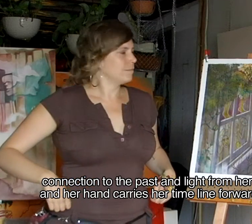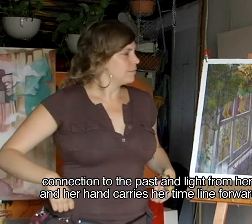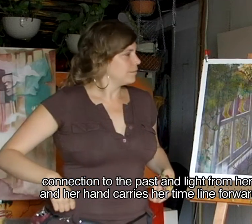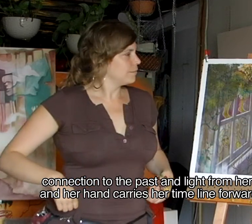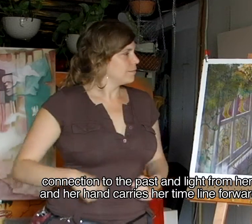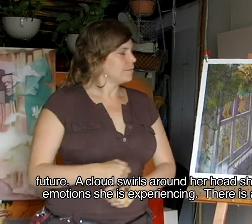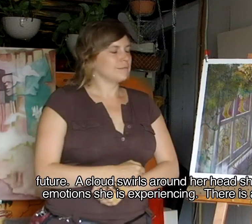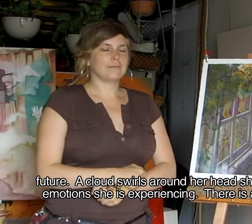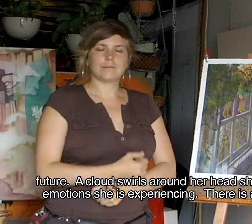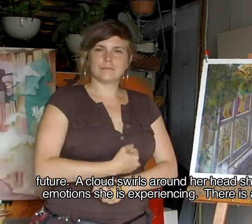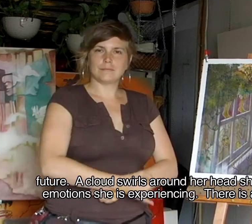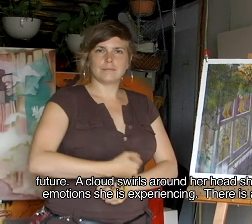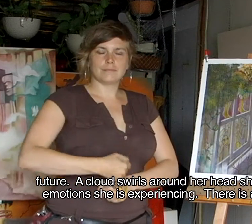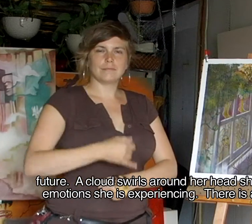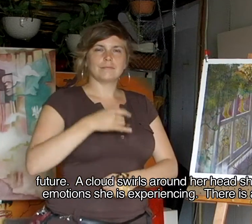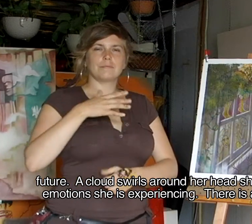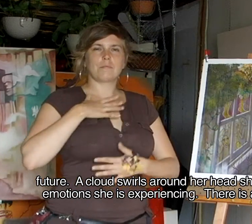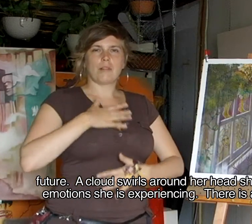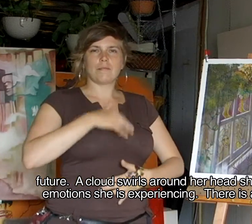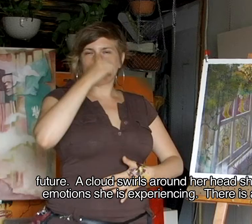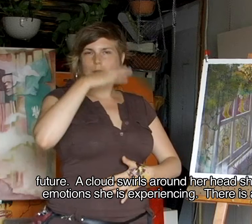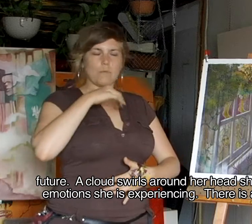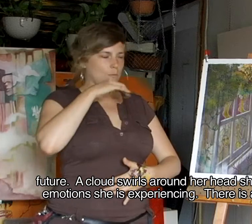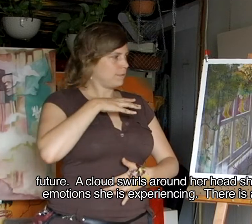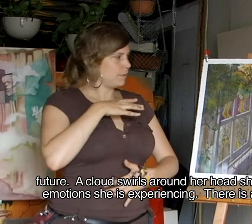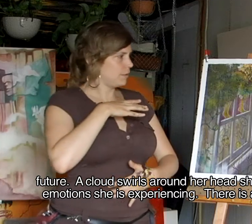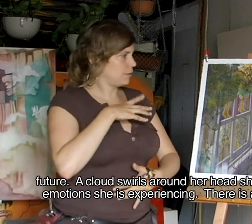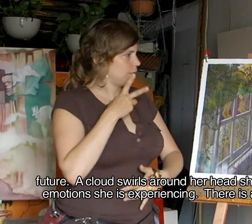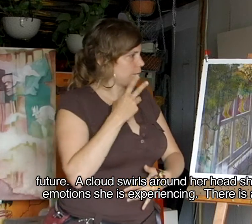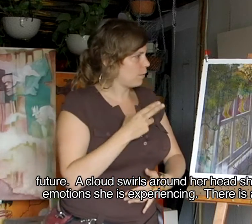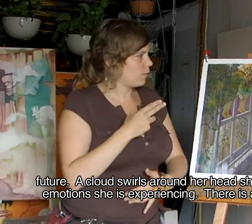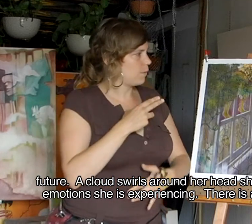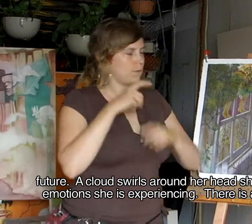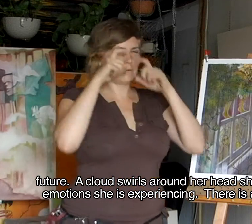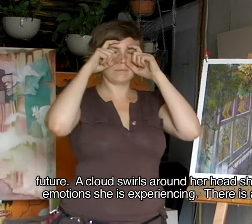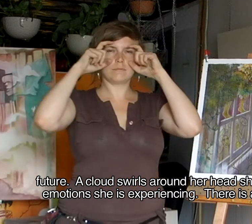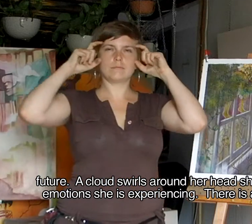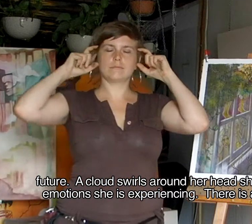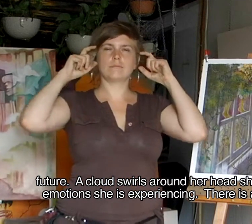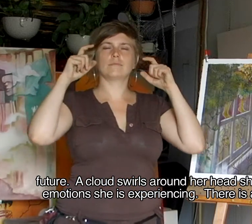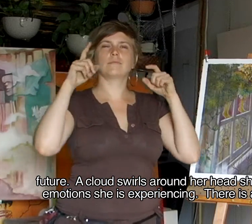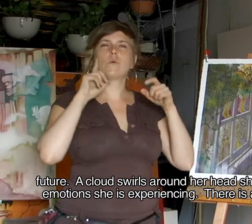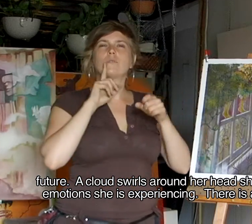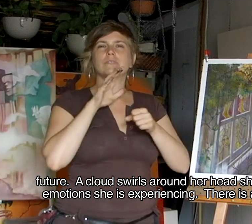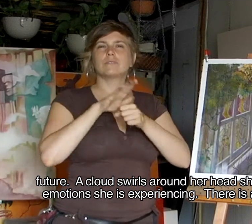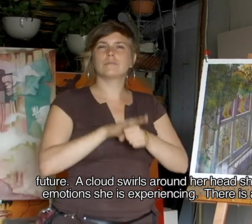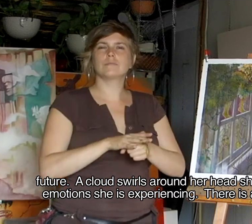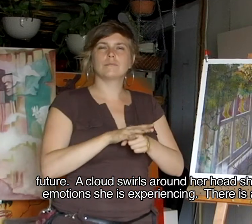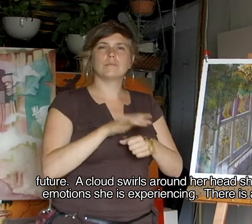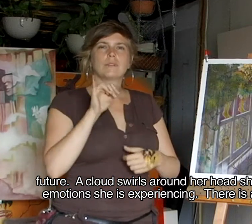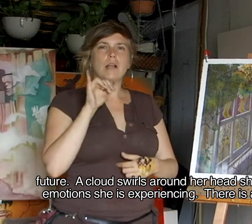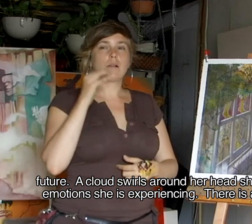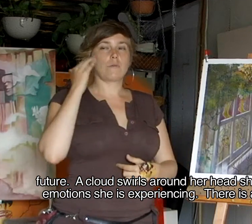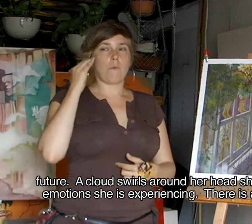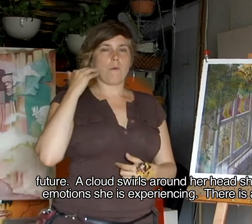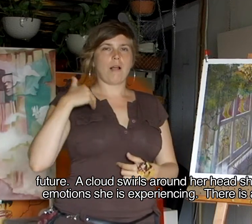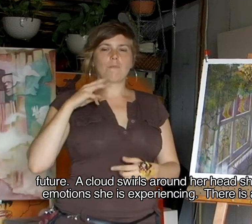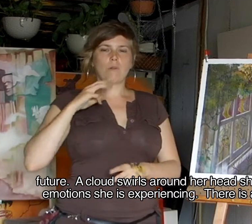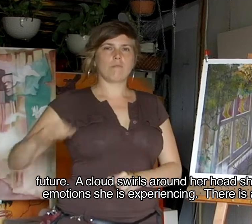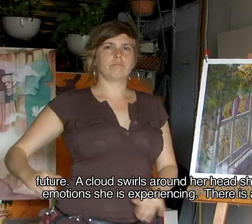The light behind her is her connection to the past, and light from her stomach and her hand carries